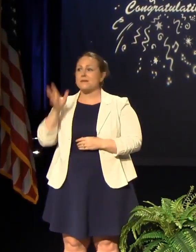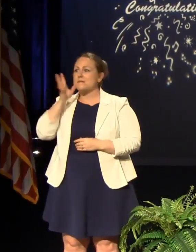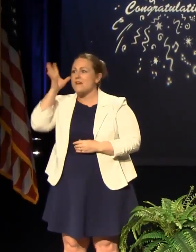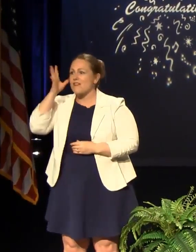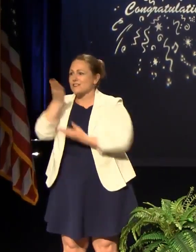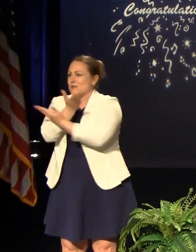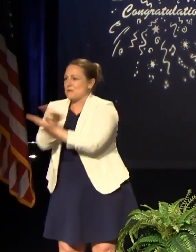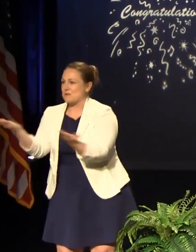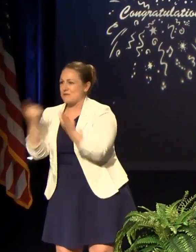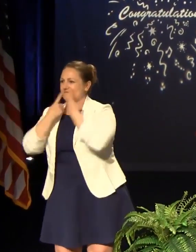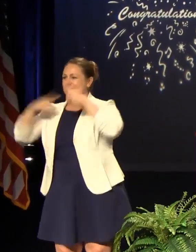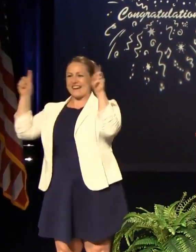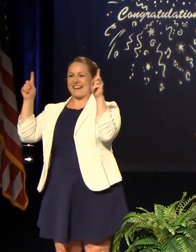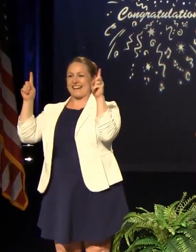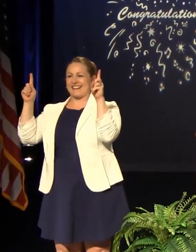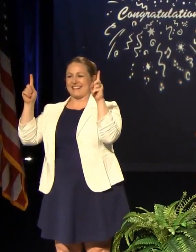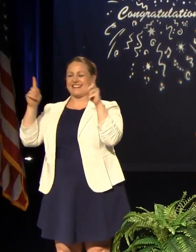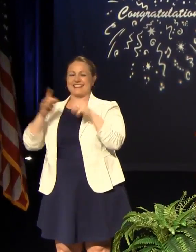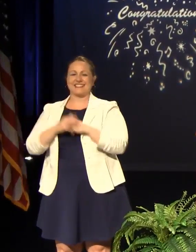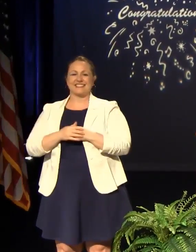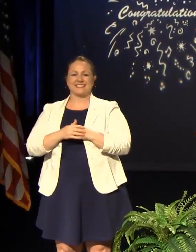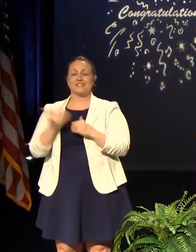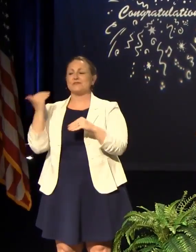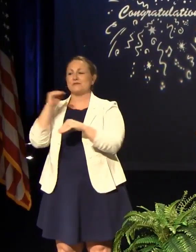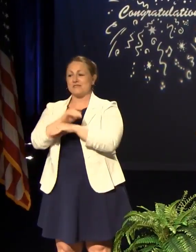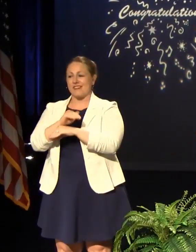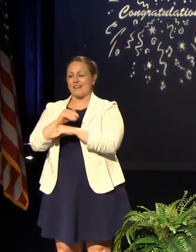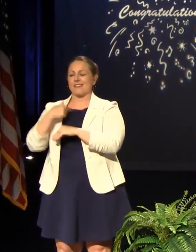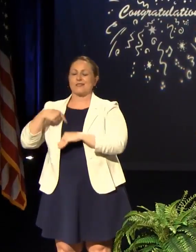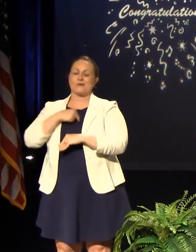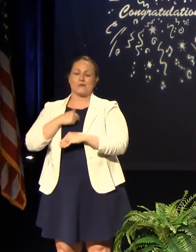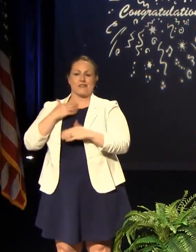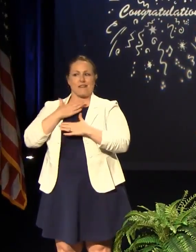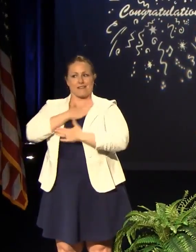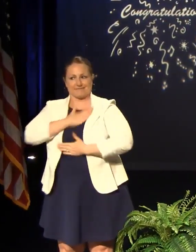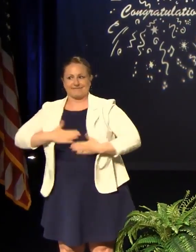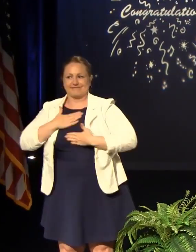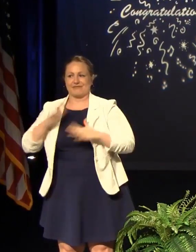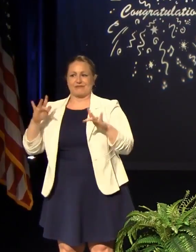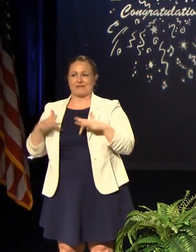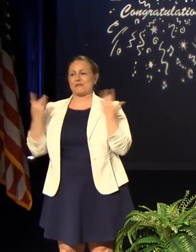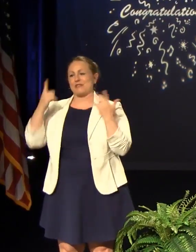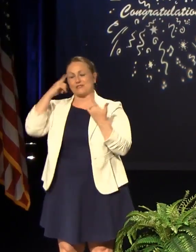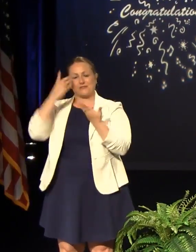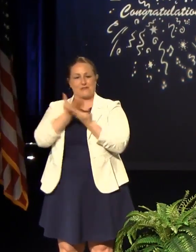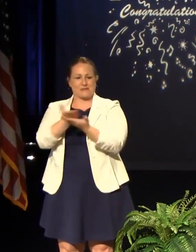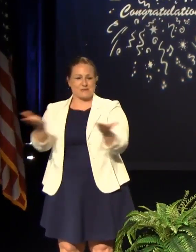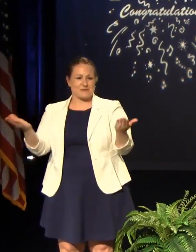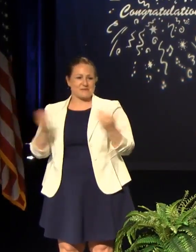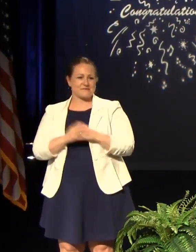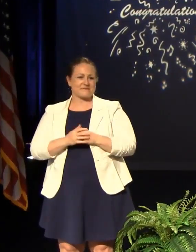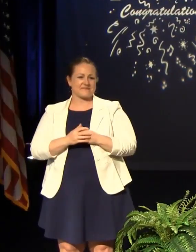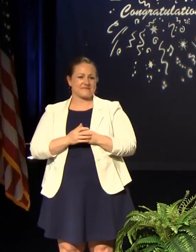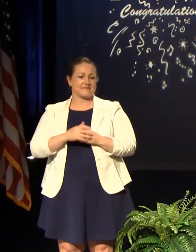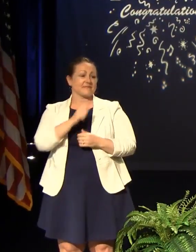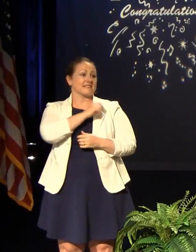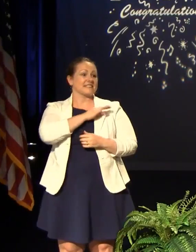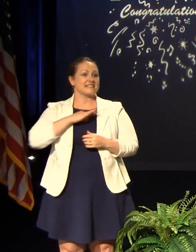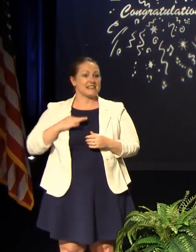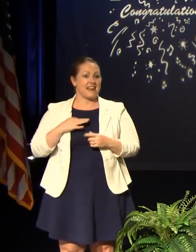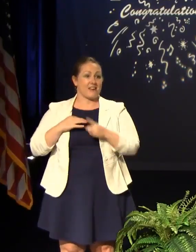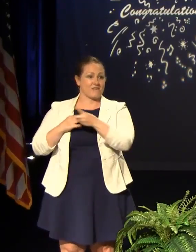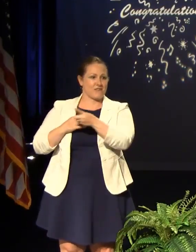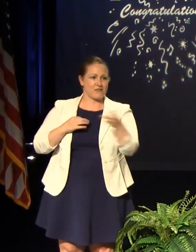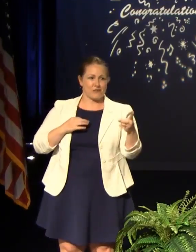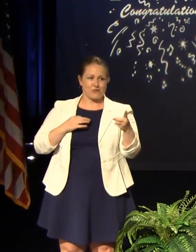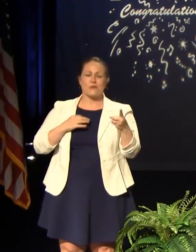it. And tonight, we are pleased for you. Faculty, you made it